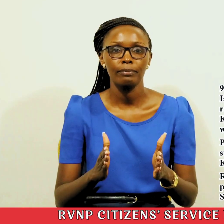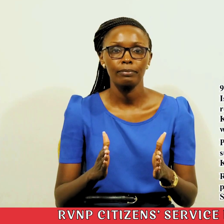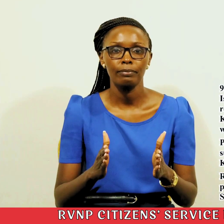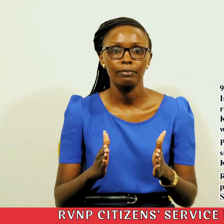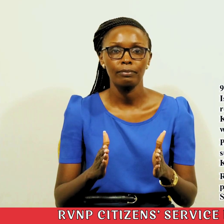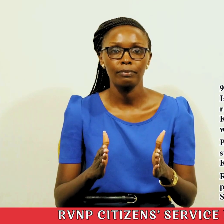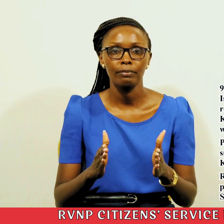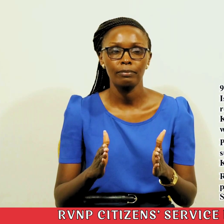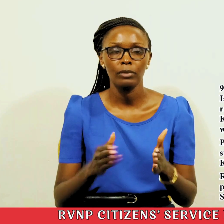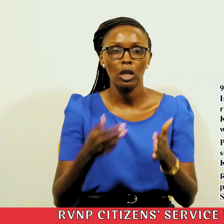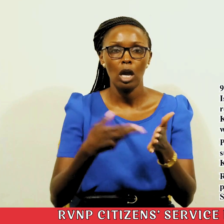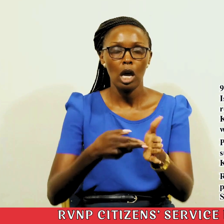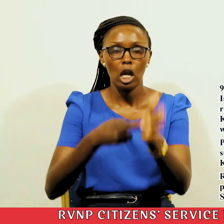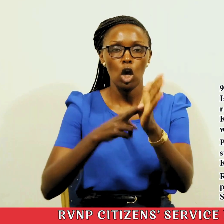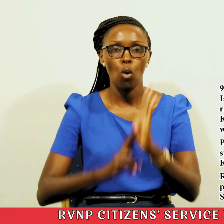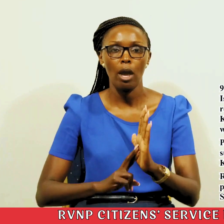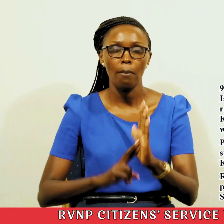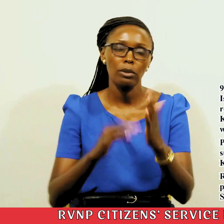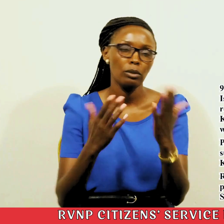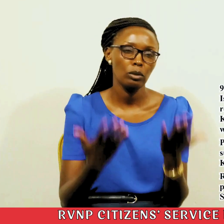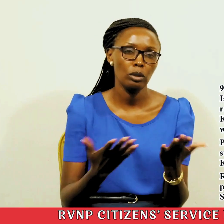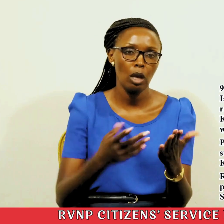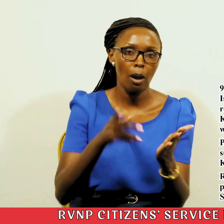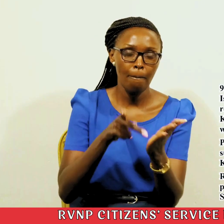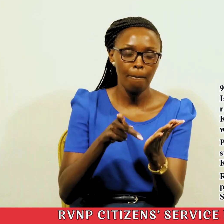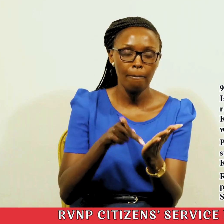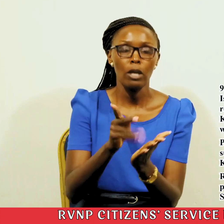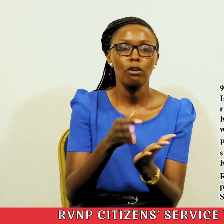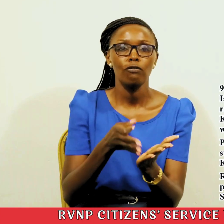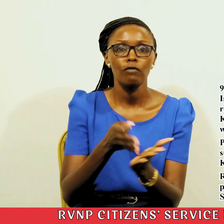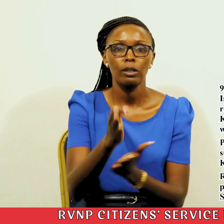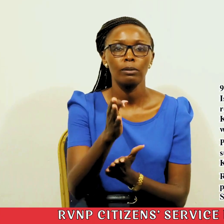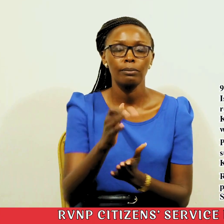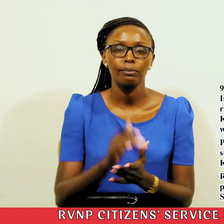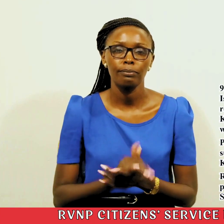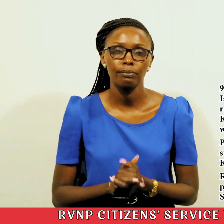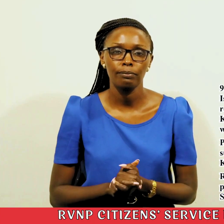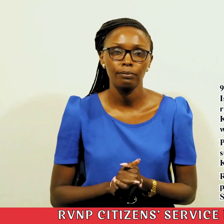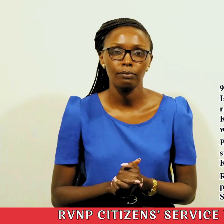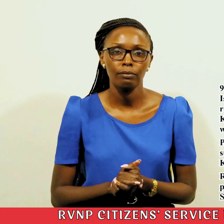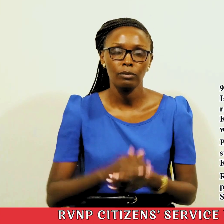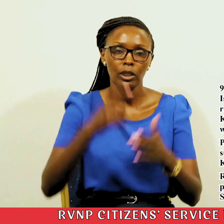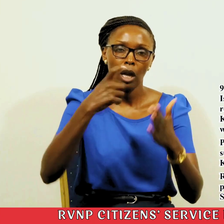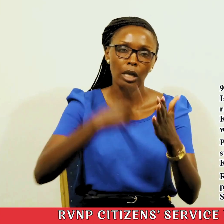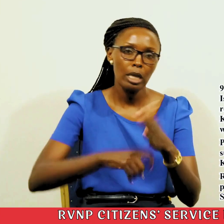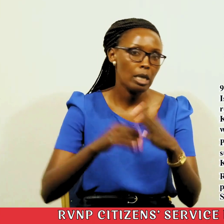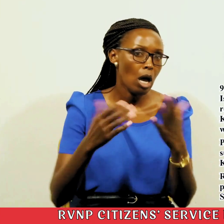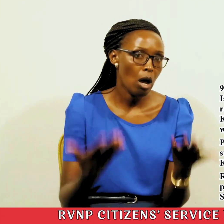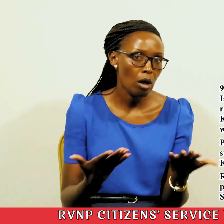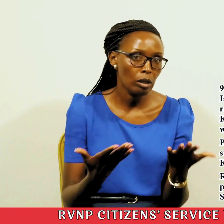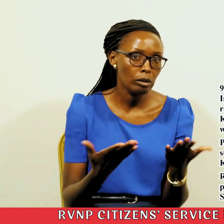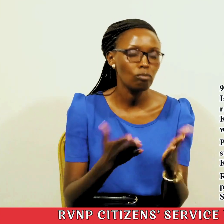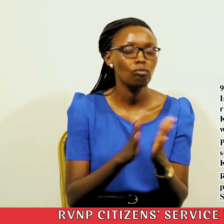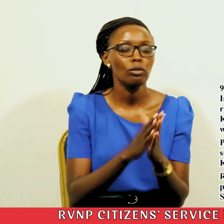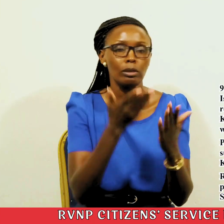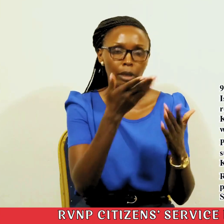The requirement is payment of fees. The charges are as per the fees